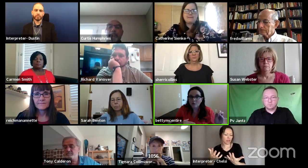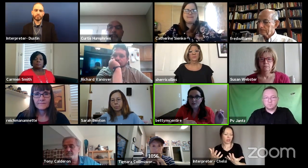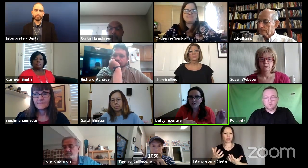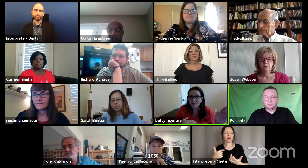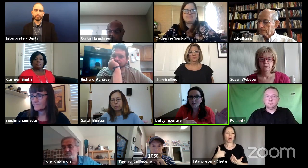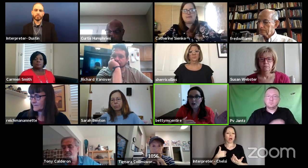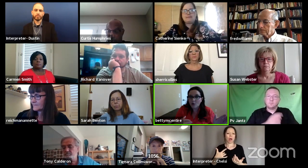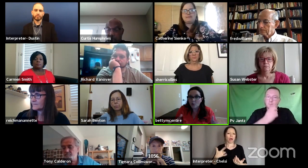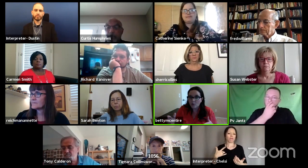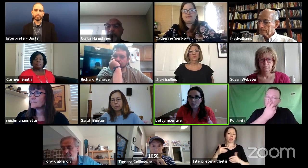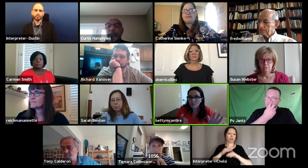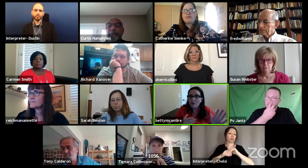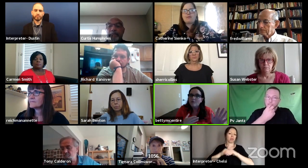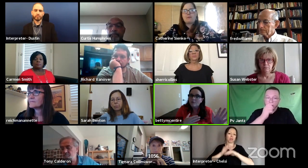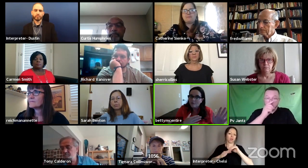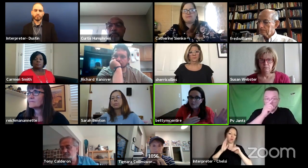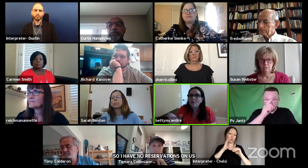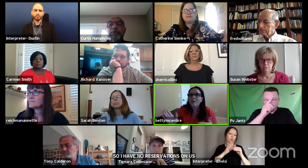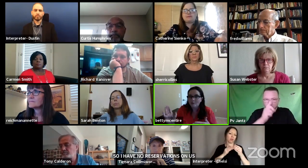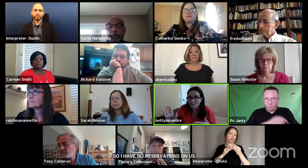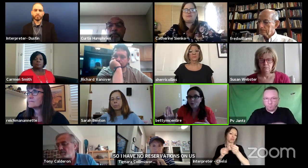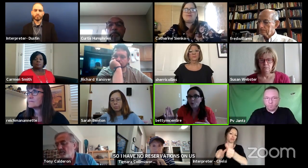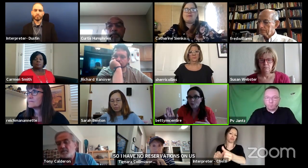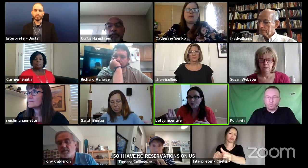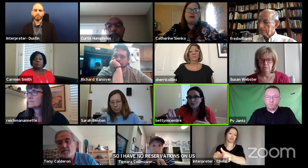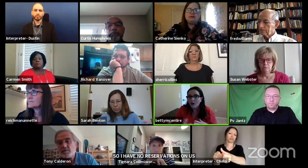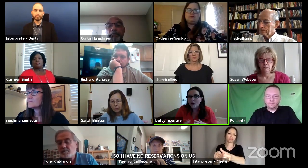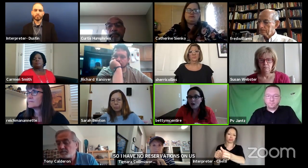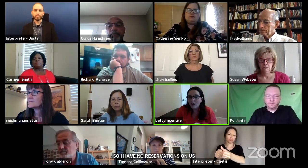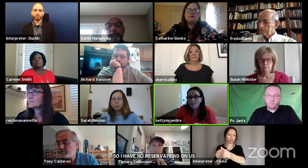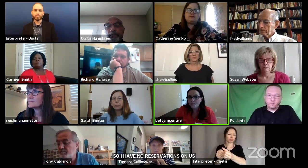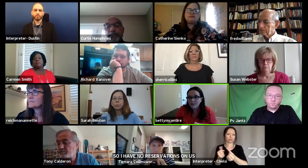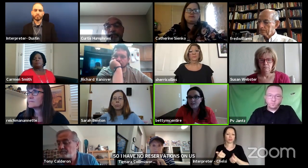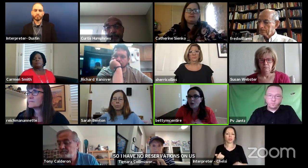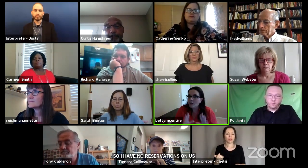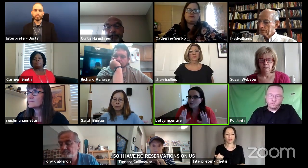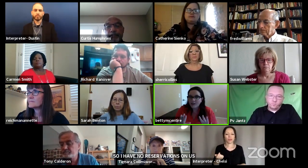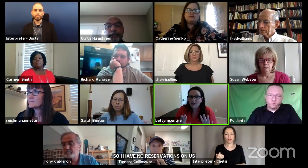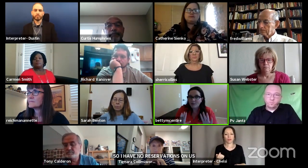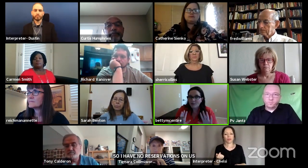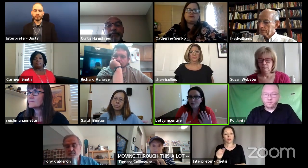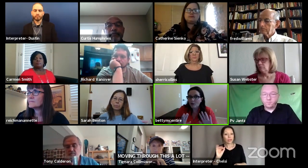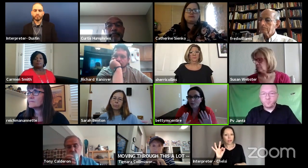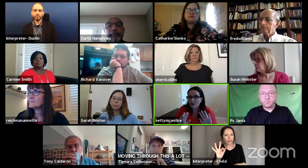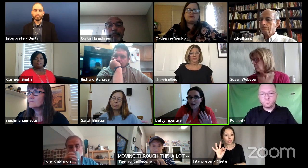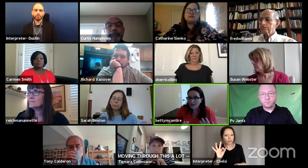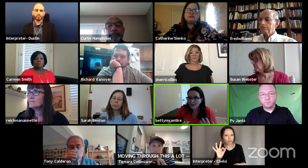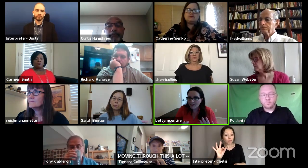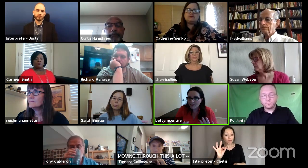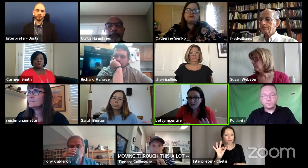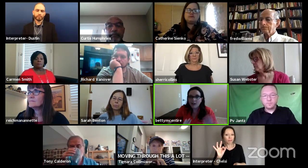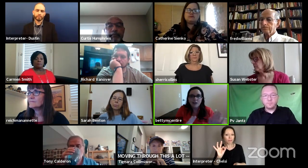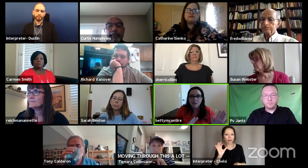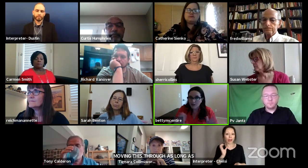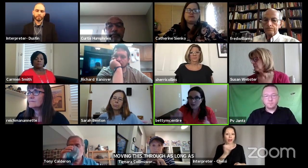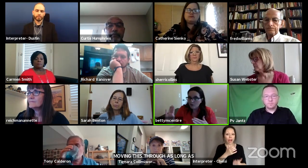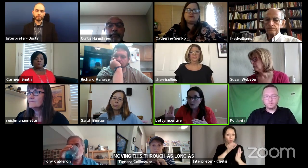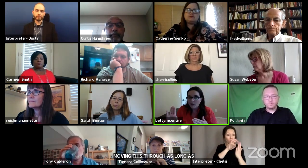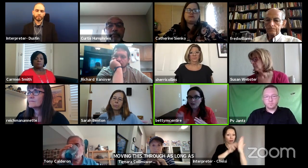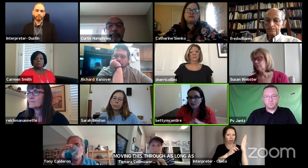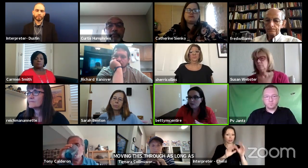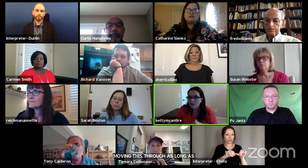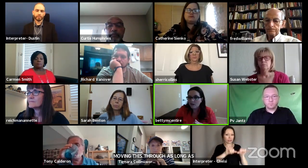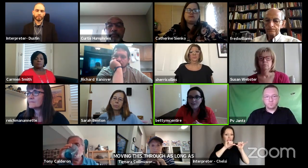moving through this moving this through. As long as we keep it the way we had it, then